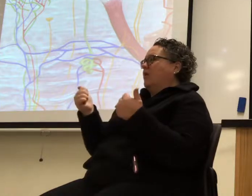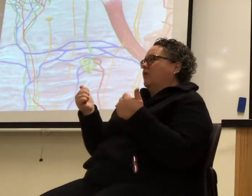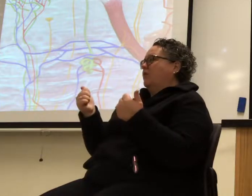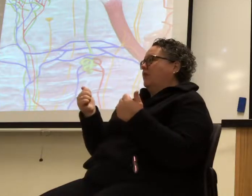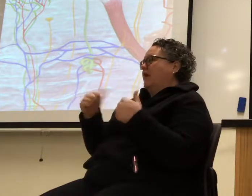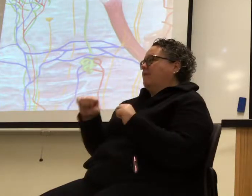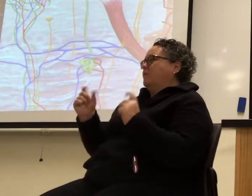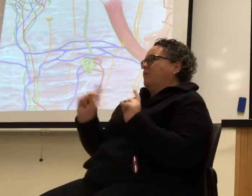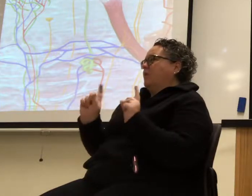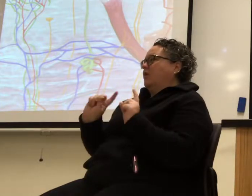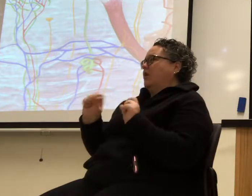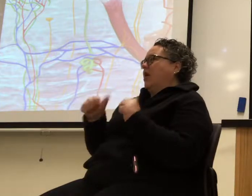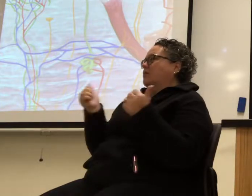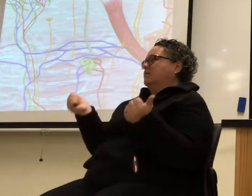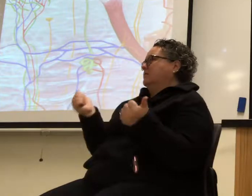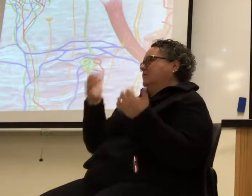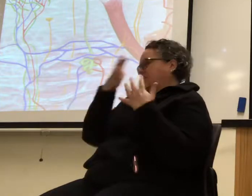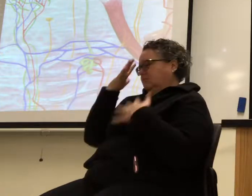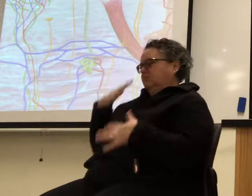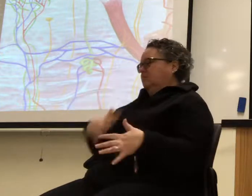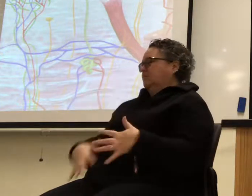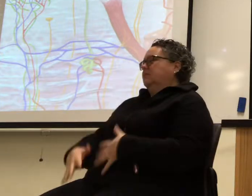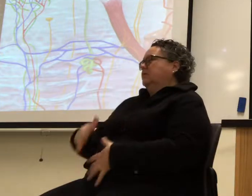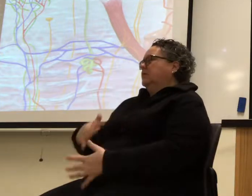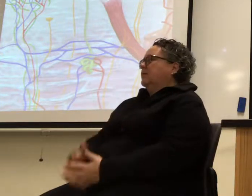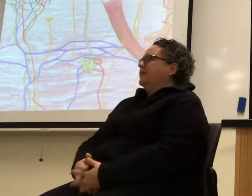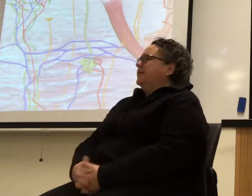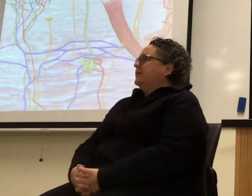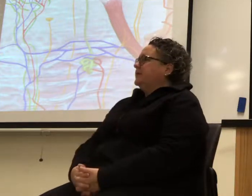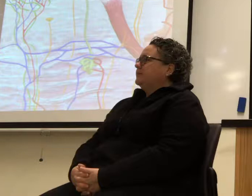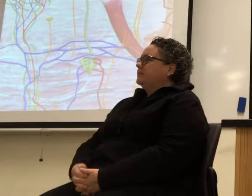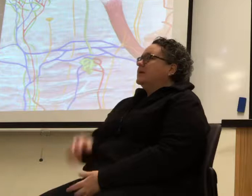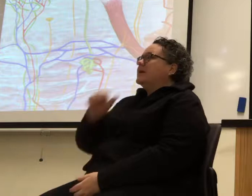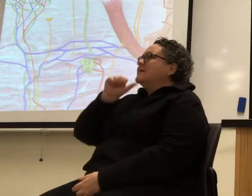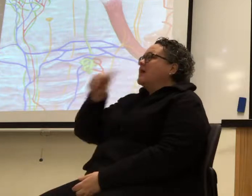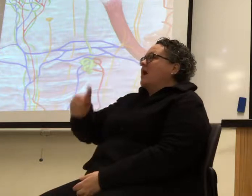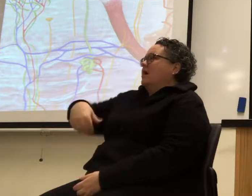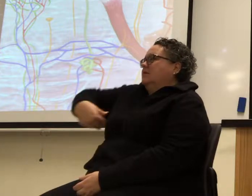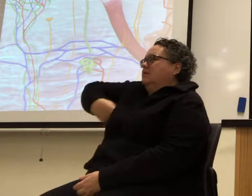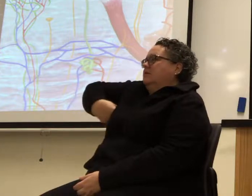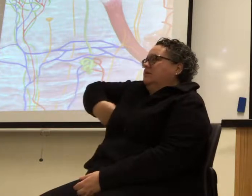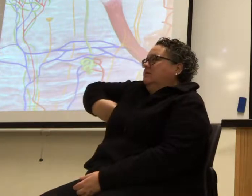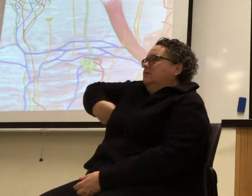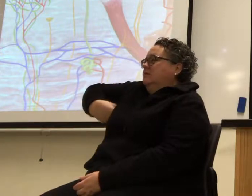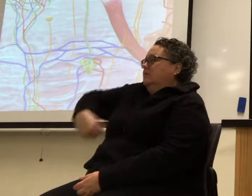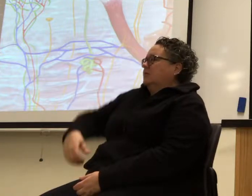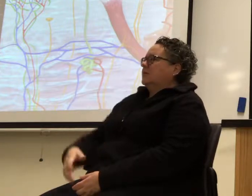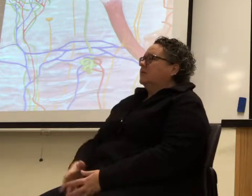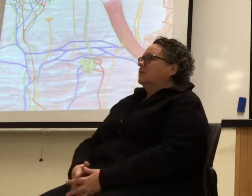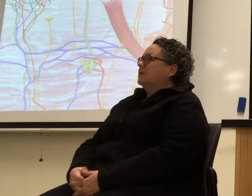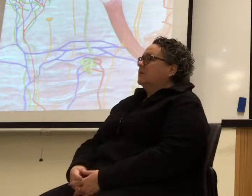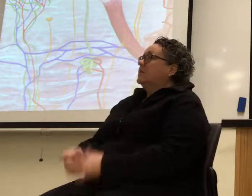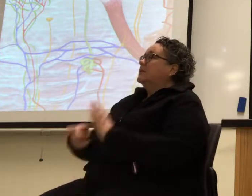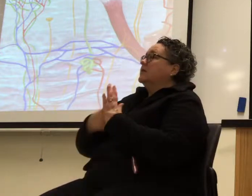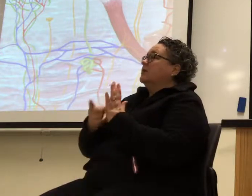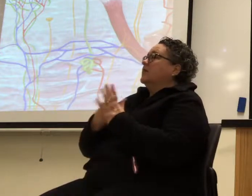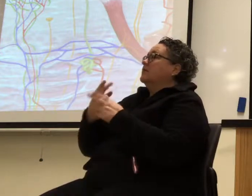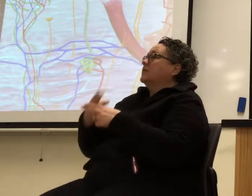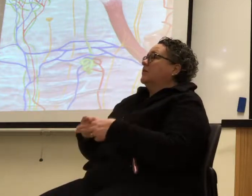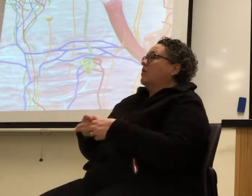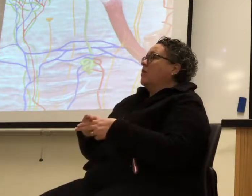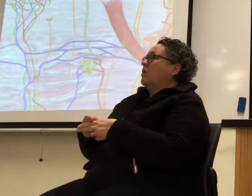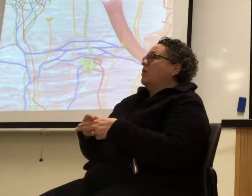Everywhere. That's a simple way to describe where they are. Just not the anal axillary regions. Sometimes they're called